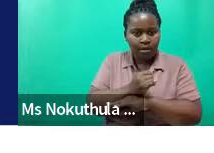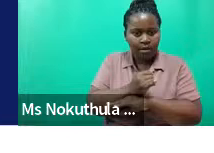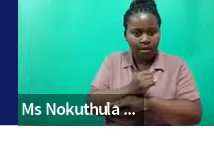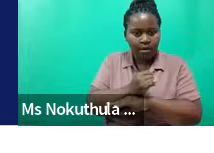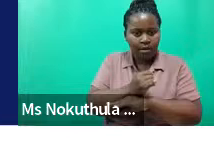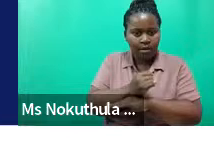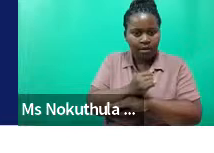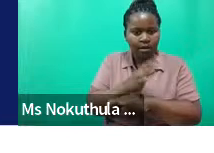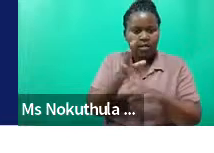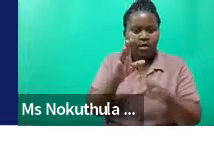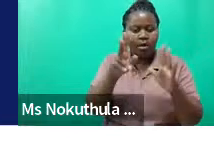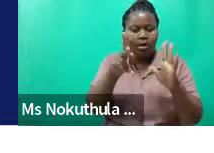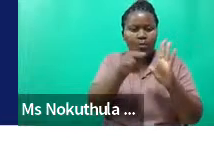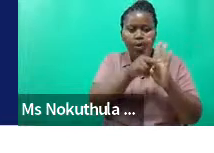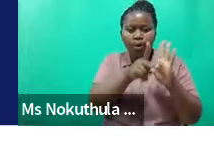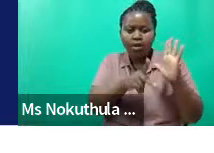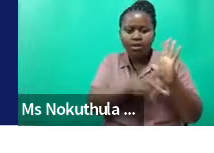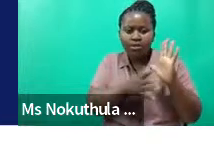policies, we've got